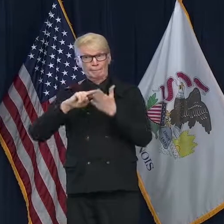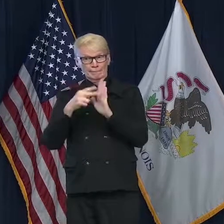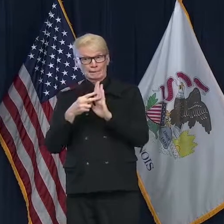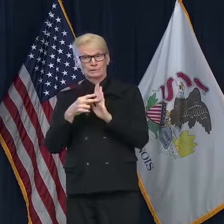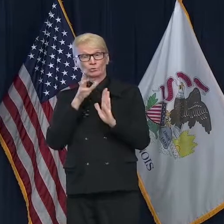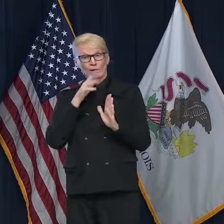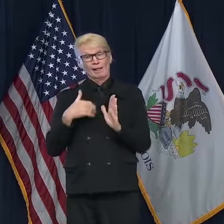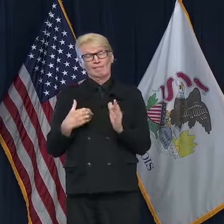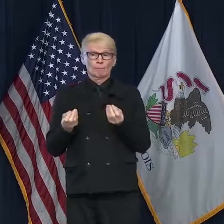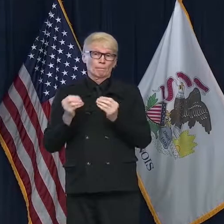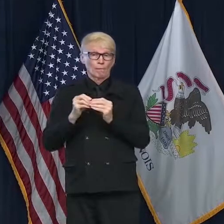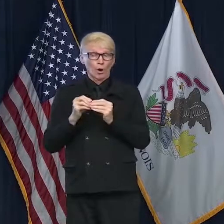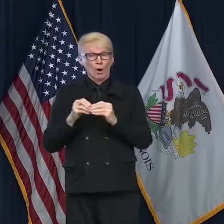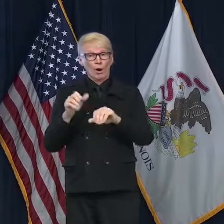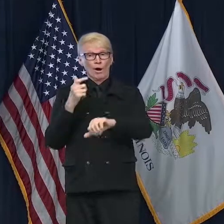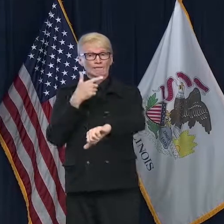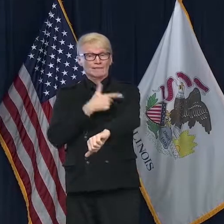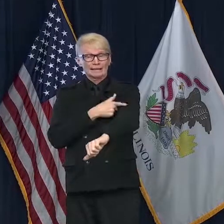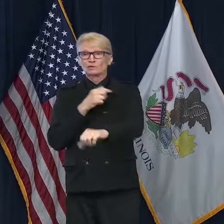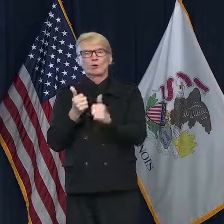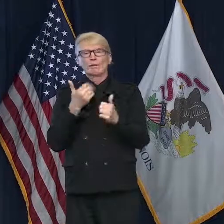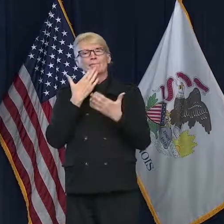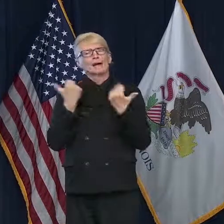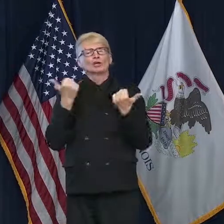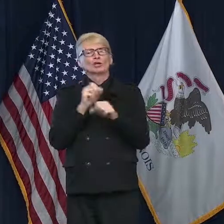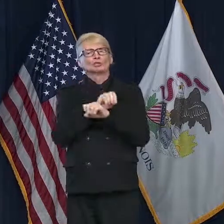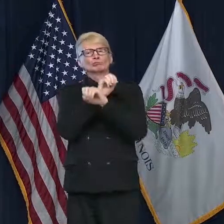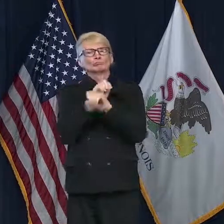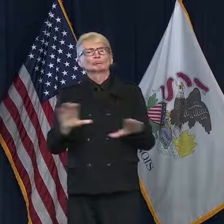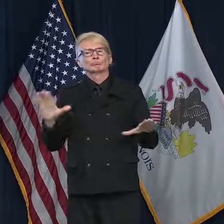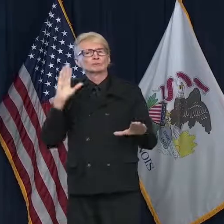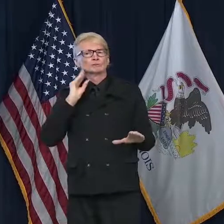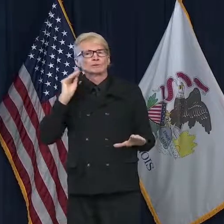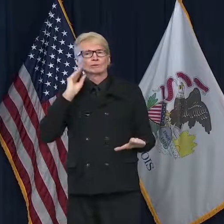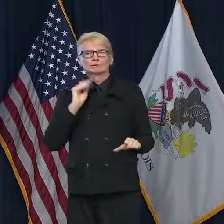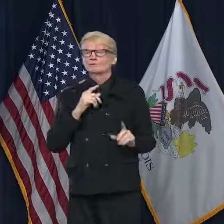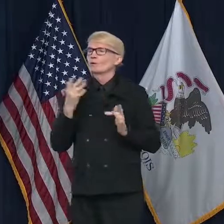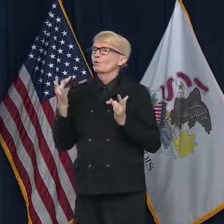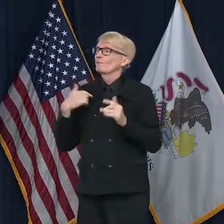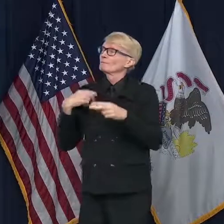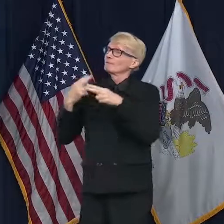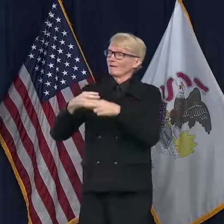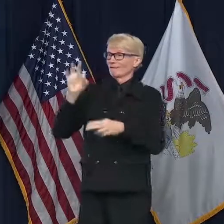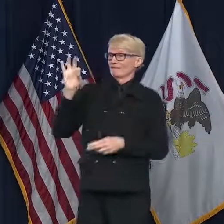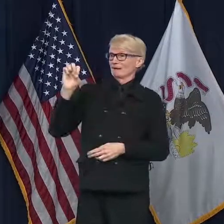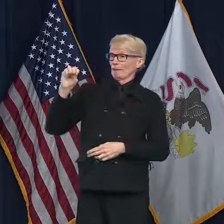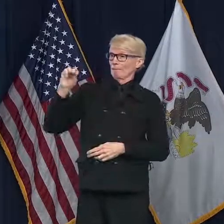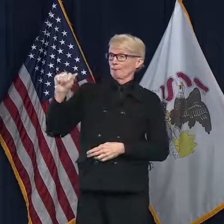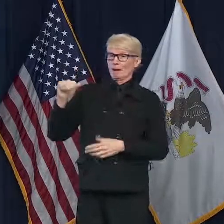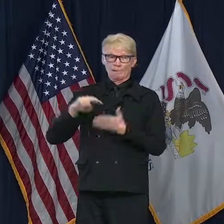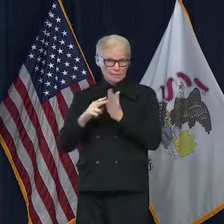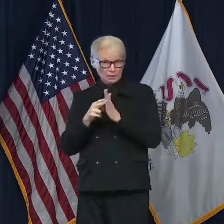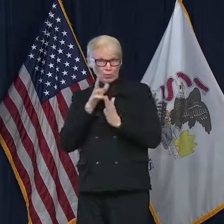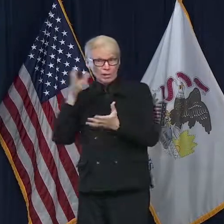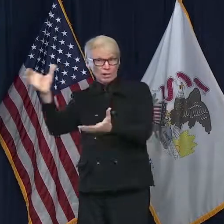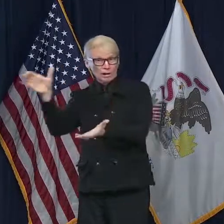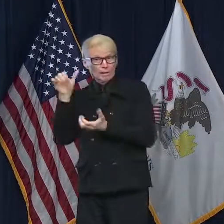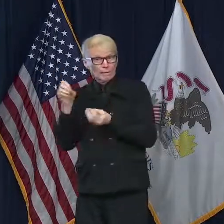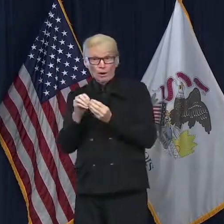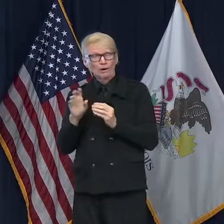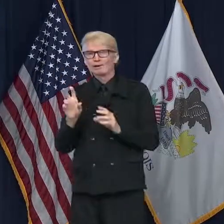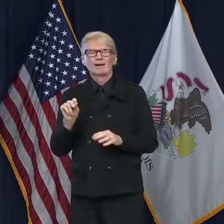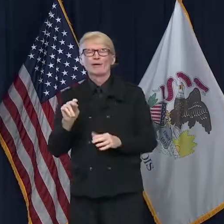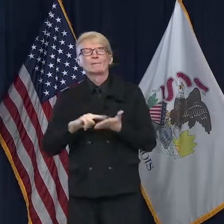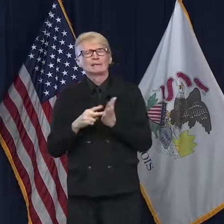just better distribution? Well, by itself, just to say there's a FEMA site doesn't mean more vaccines. It definitely means more